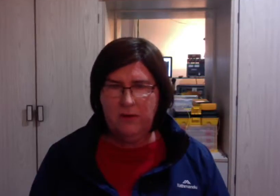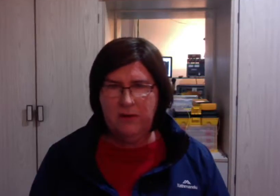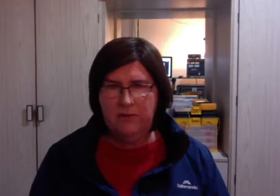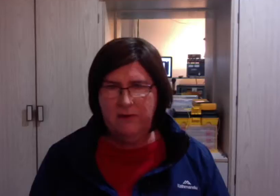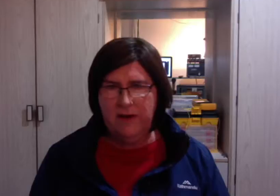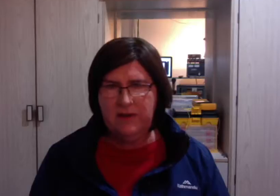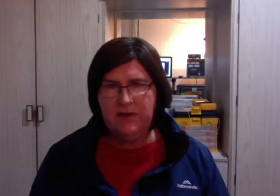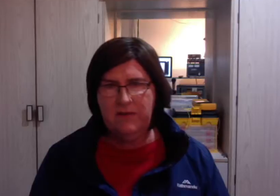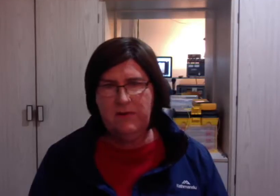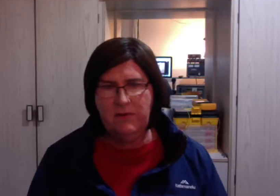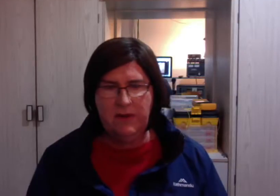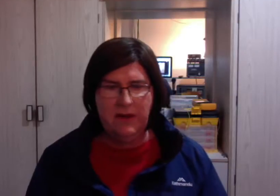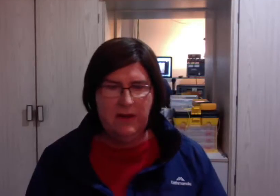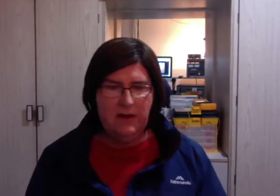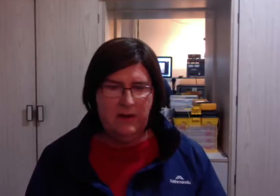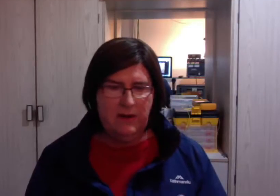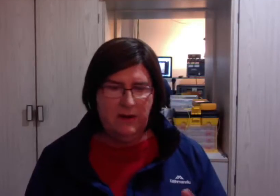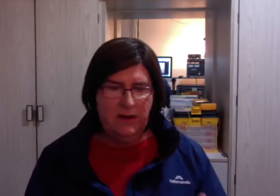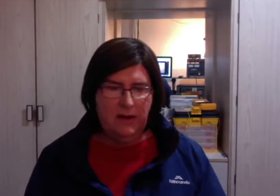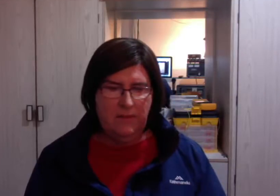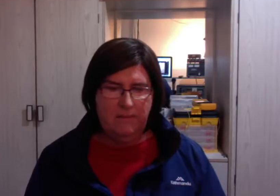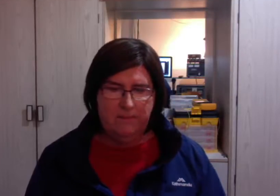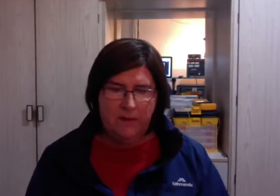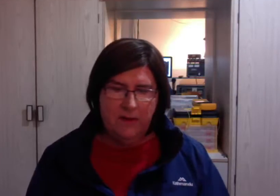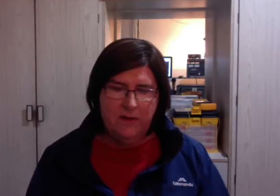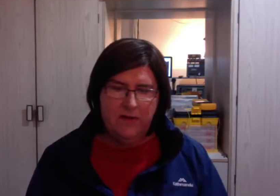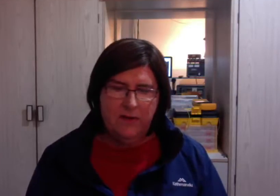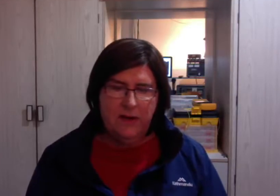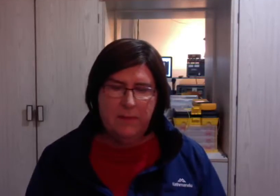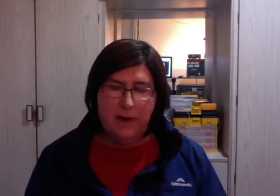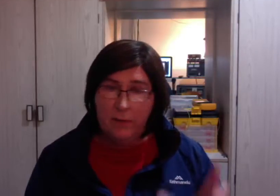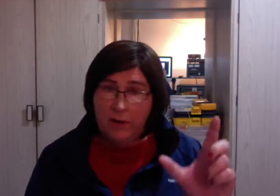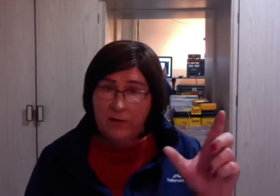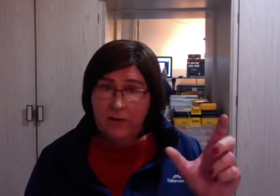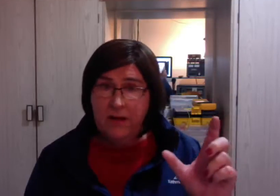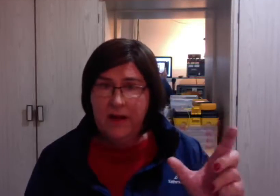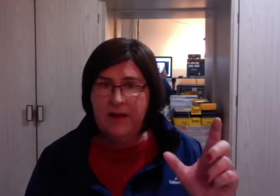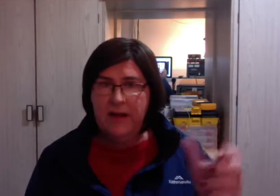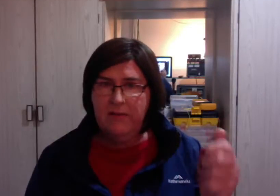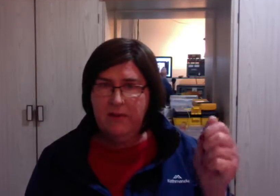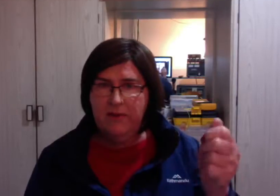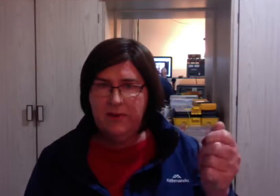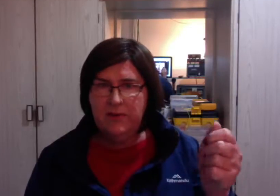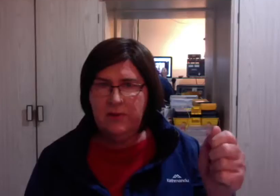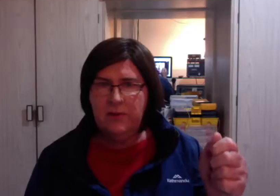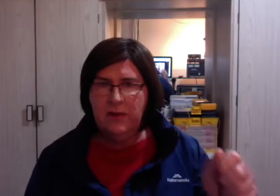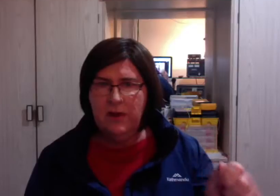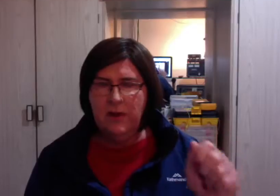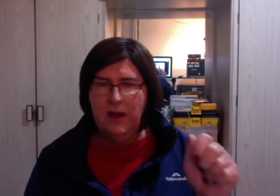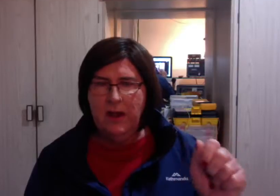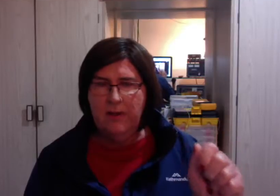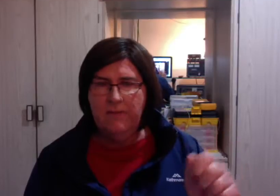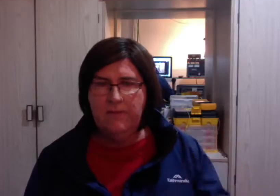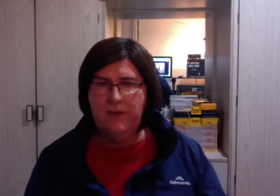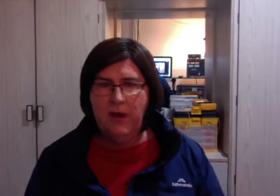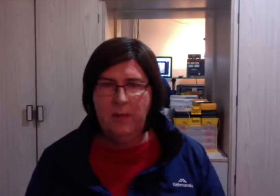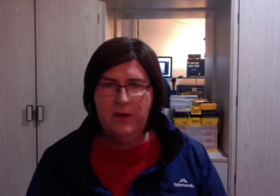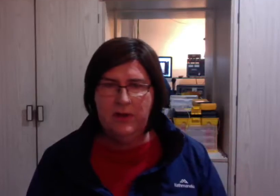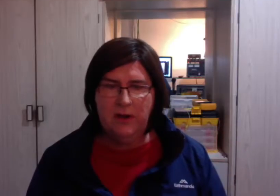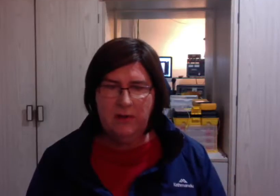the inflation stuff and all the things that you need. But it is very handy to have one of those digital tyre pressure